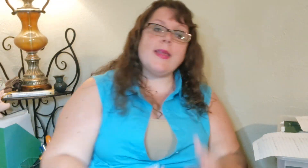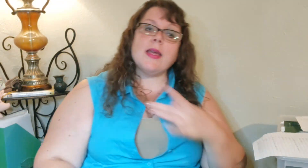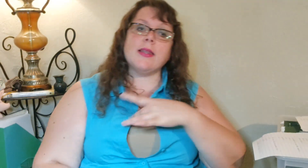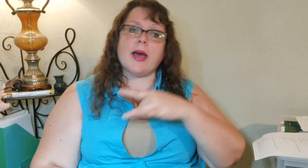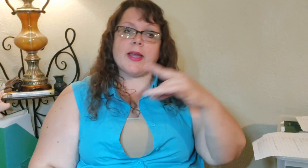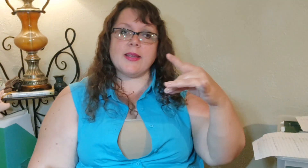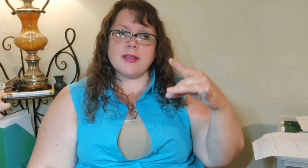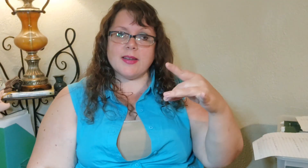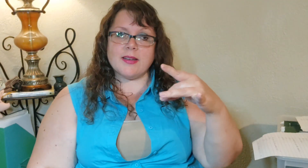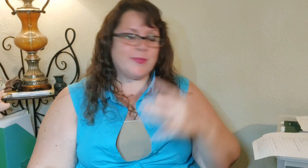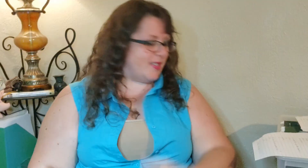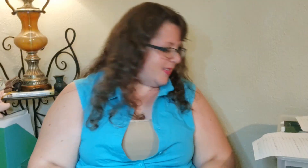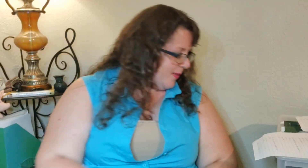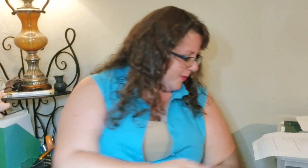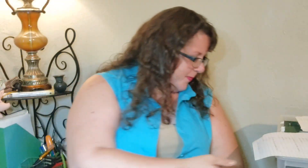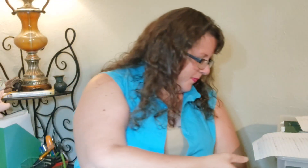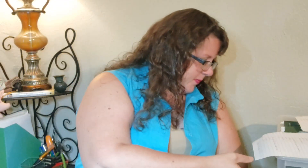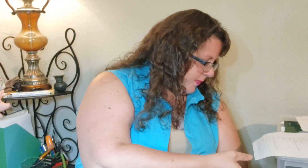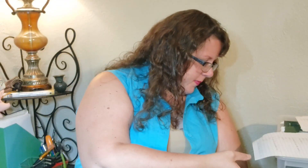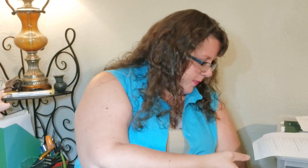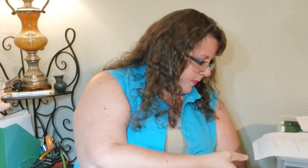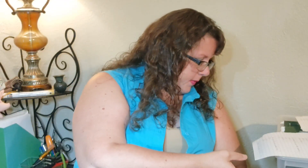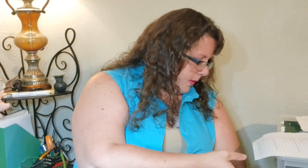and like, I missed that one.